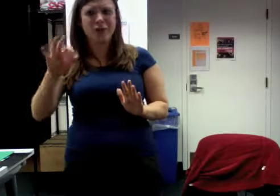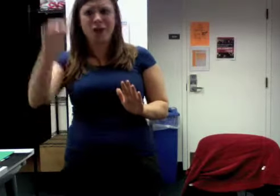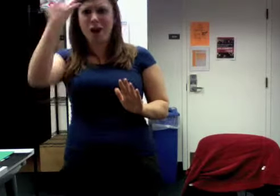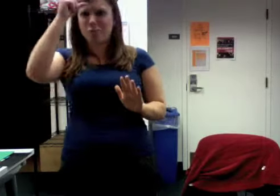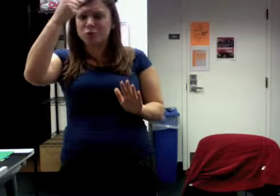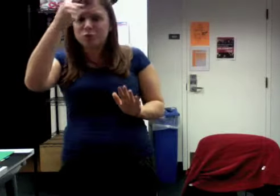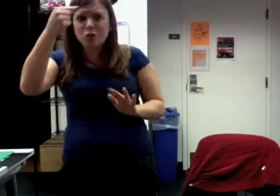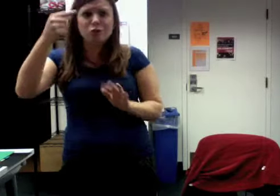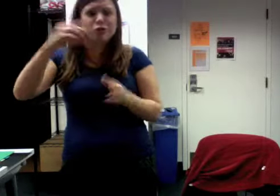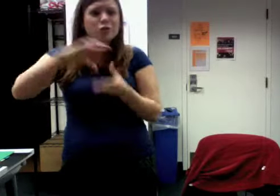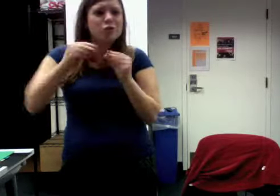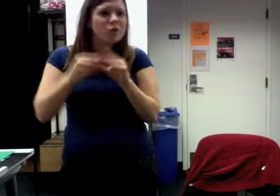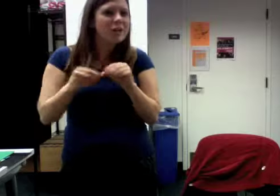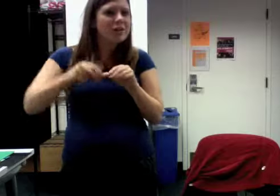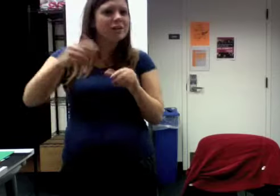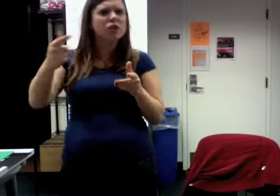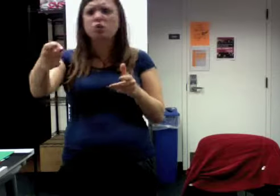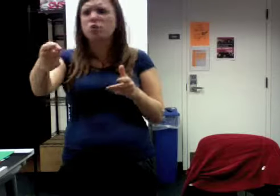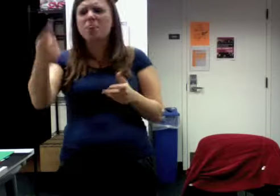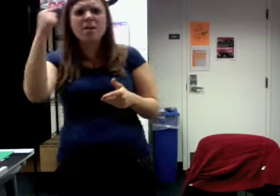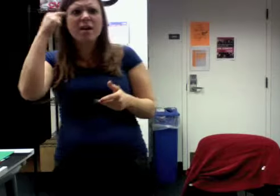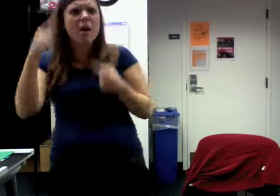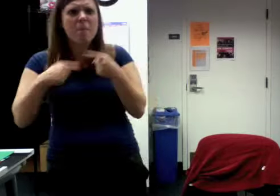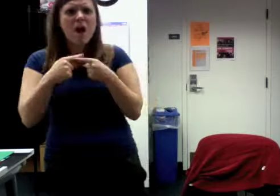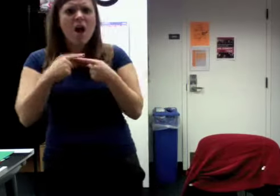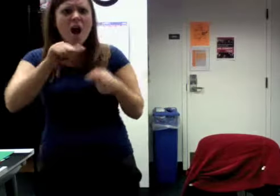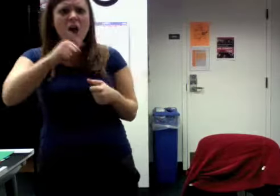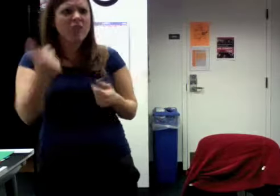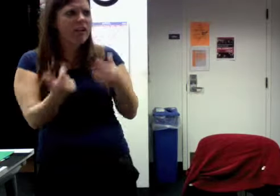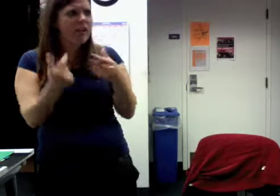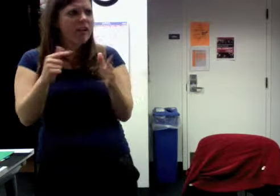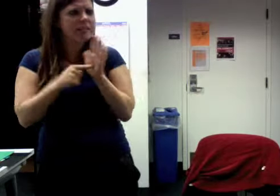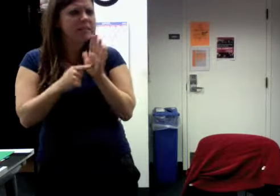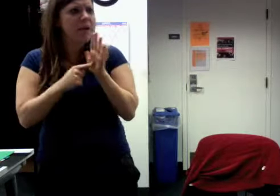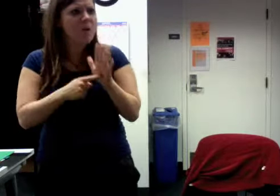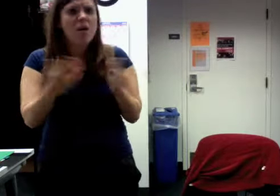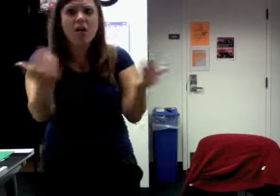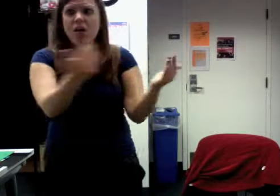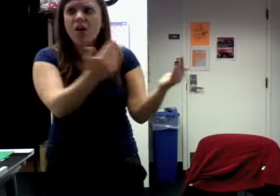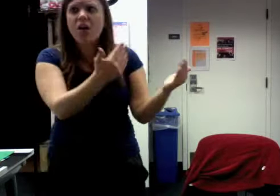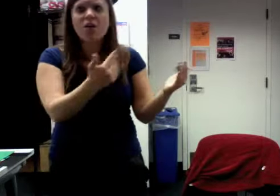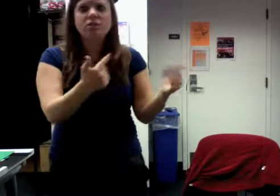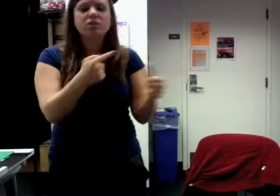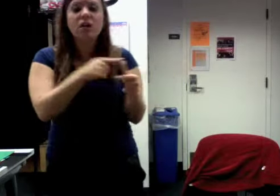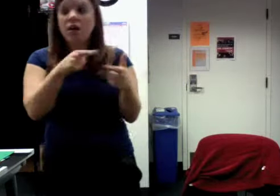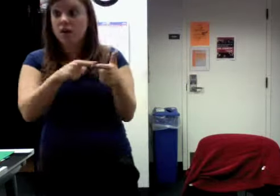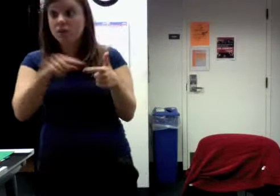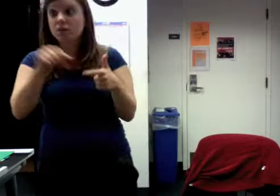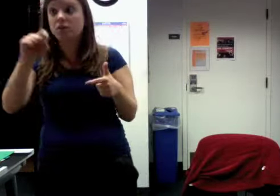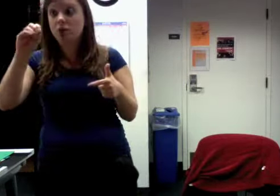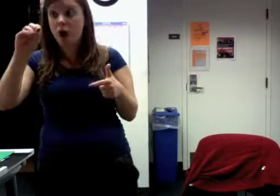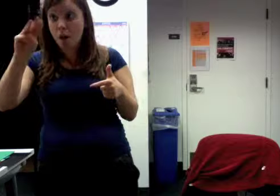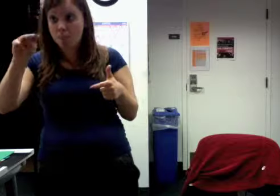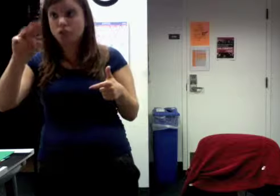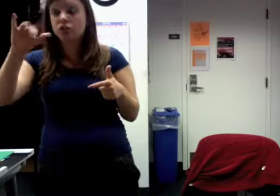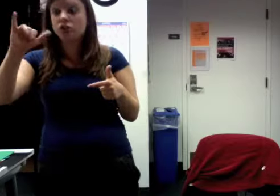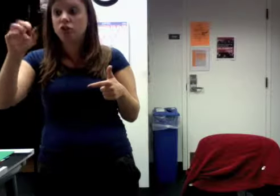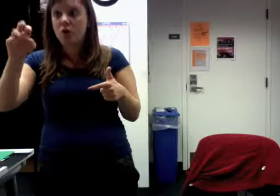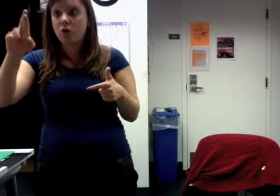Tom and Jerry, very good example. How about The Simpsons? That's often that way. Any others? You can. I think